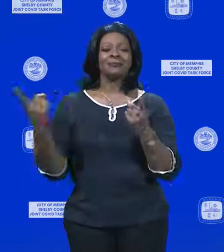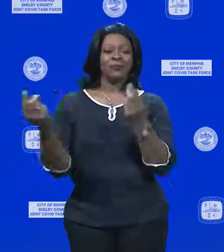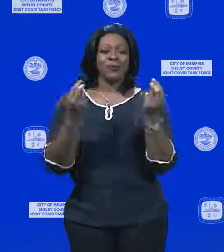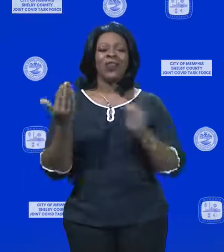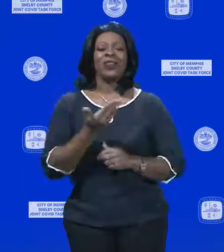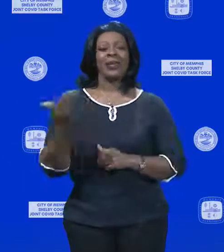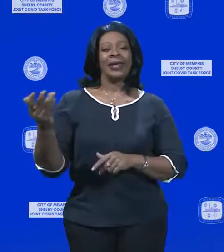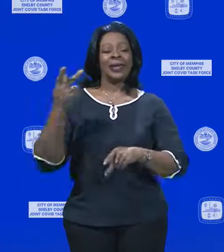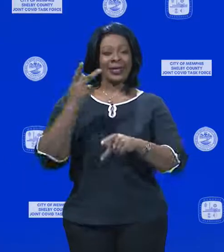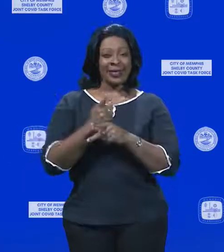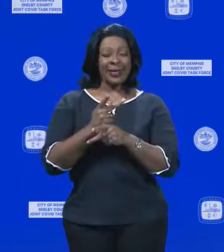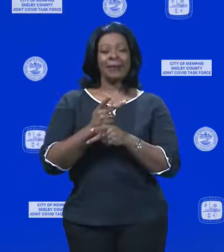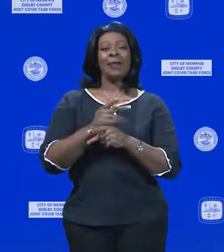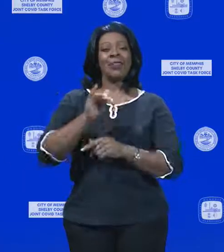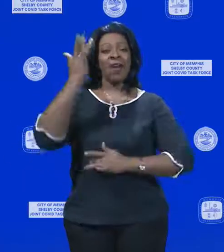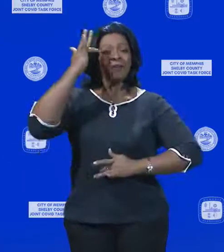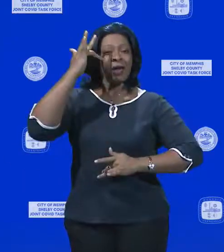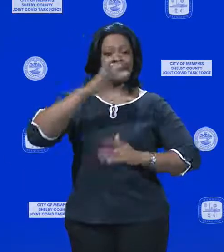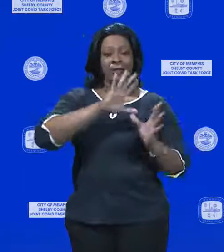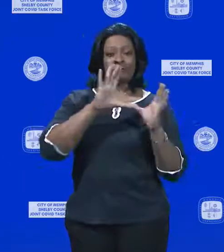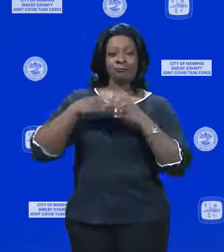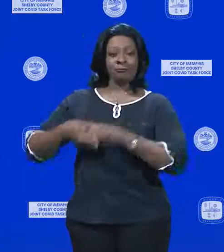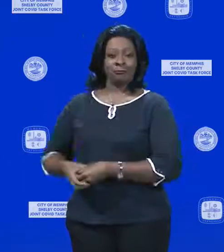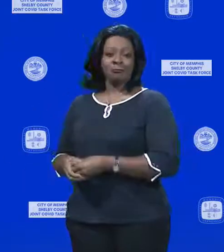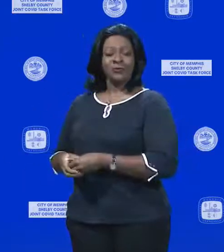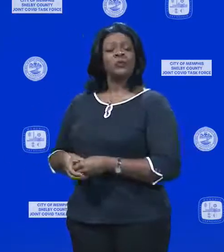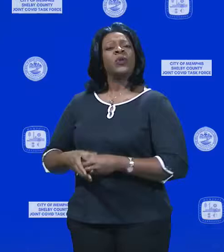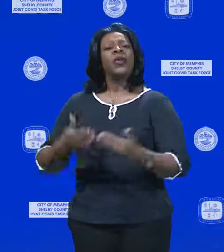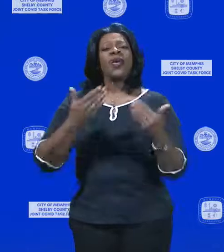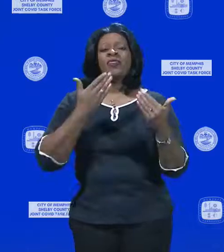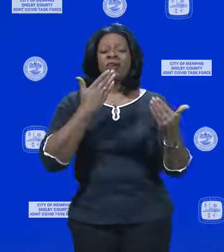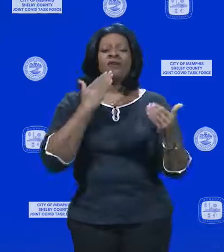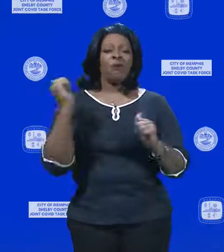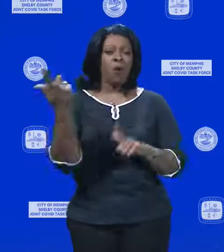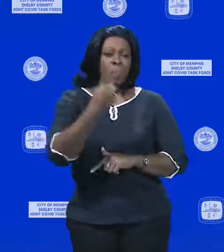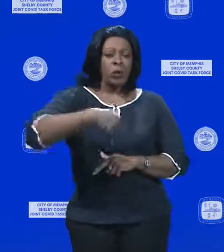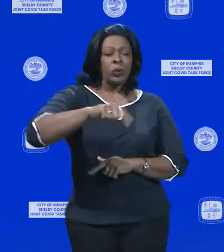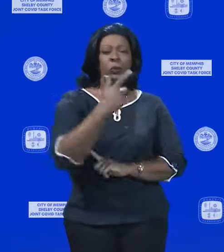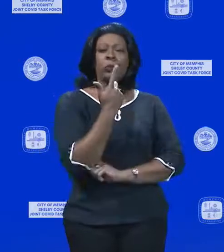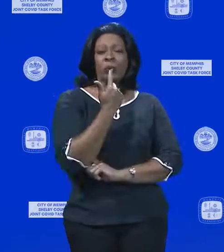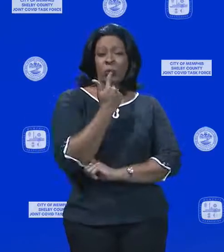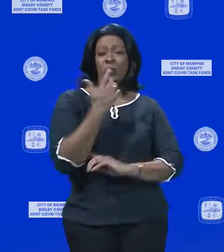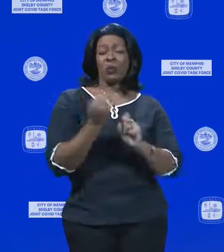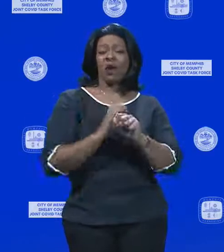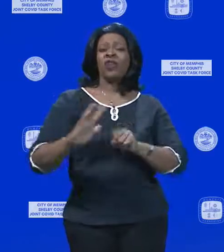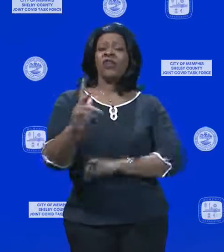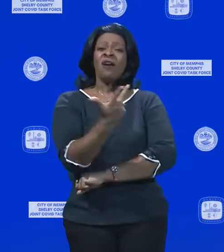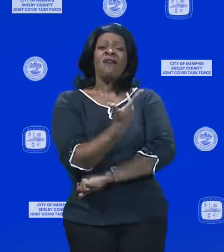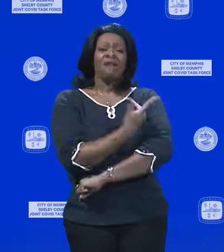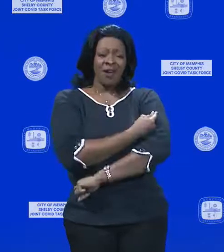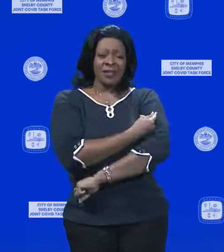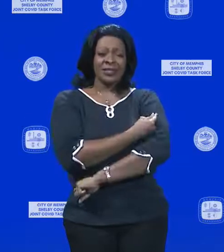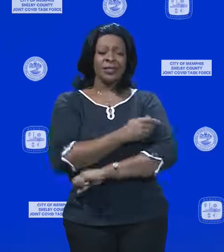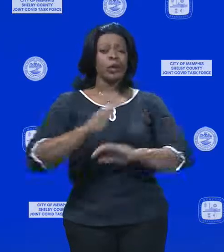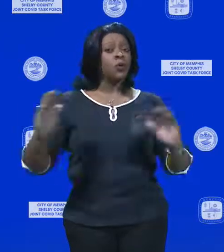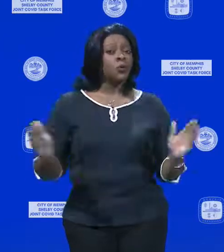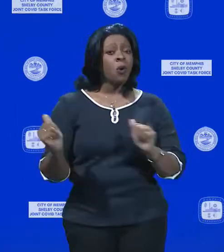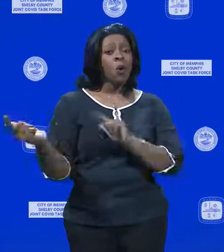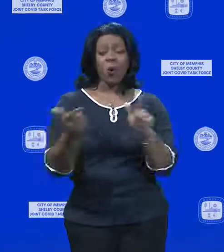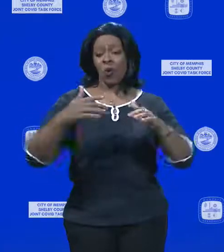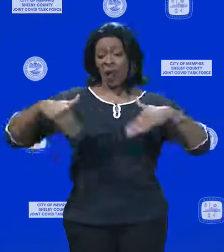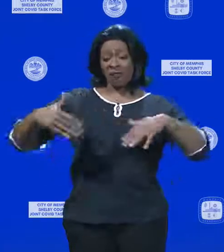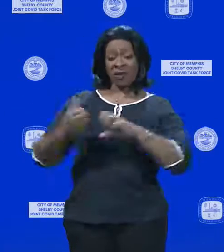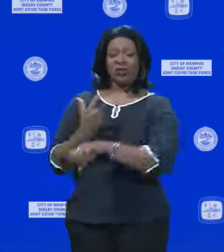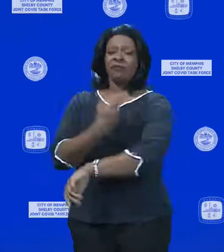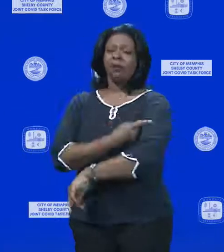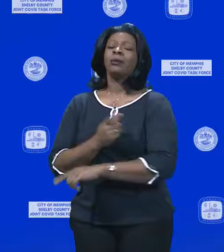we keep at bay the virus. So we're very thankful for all of you who've gotten your vaccination, I would encourage all of you who haven't